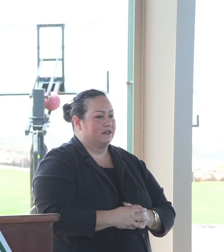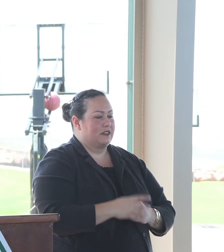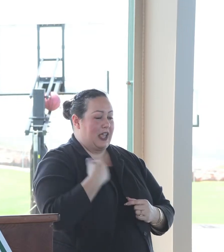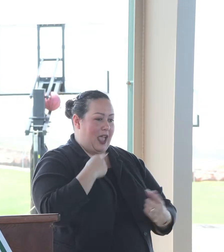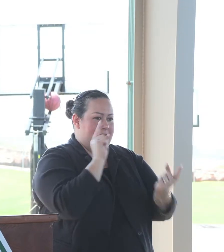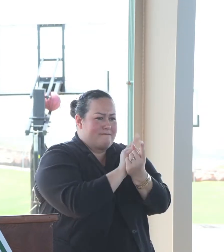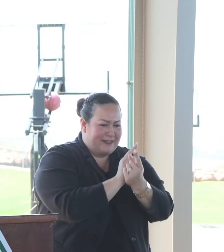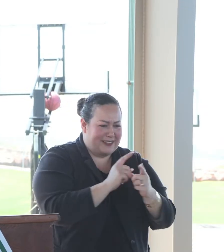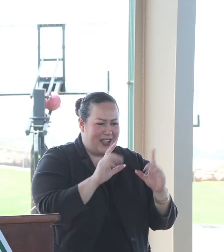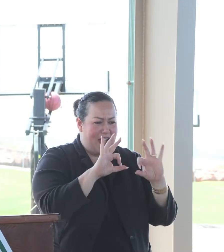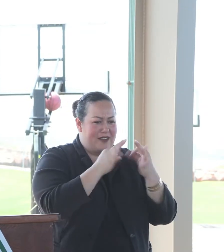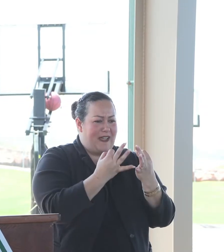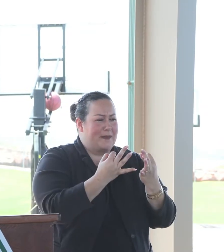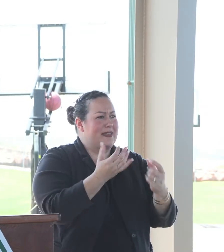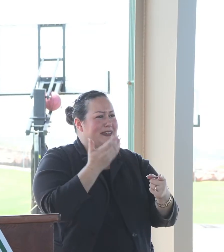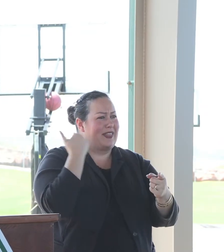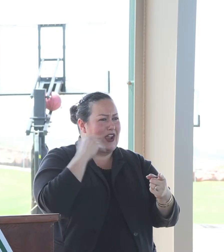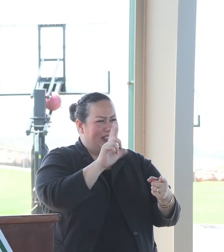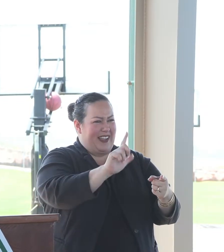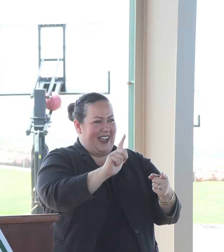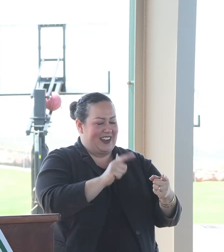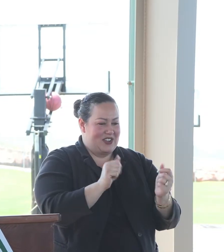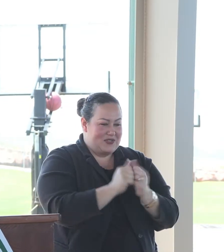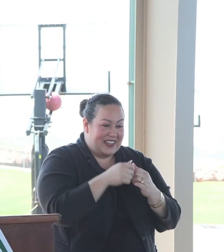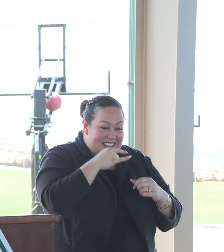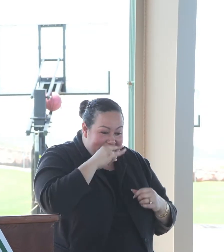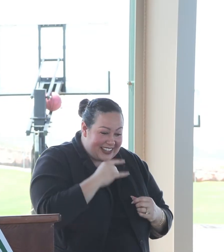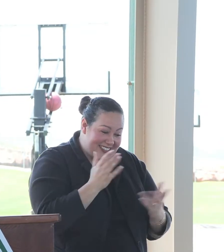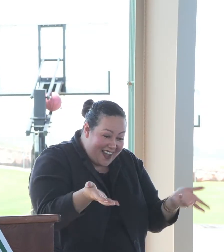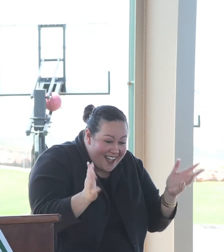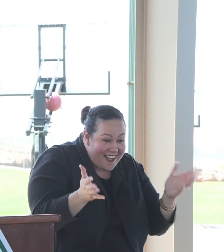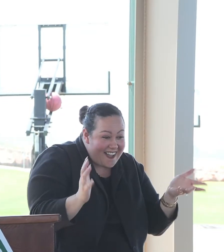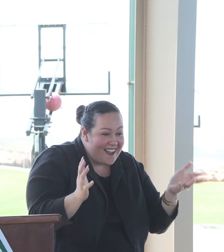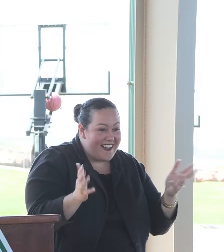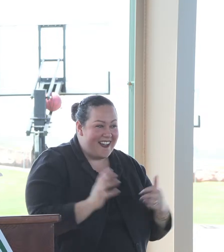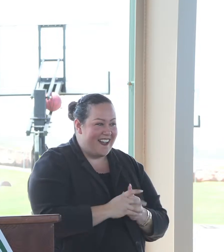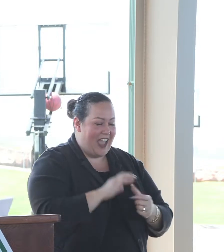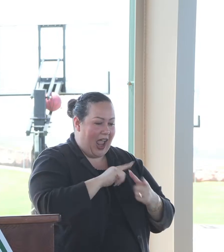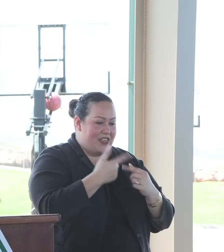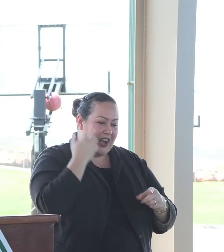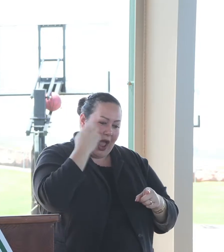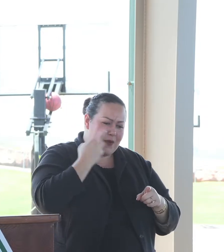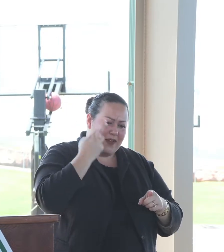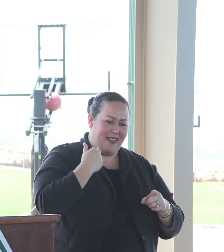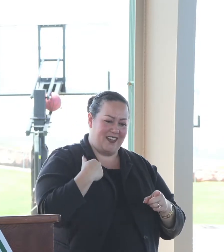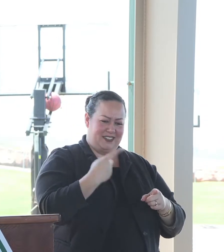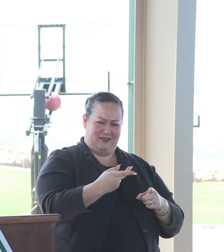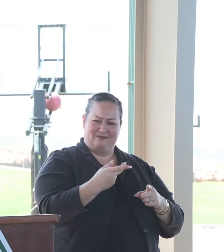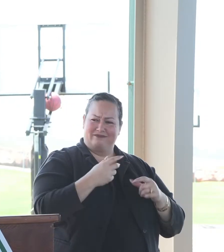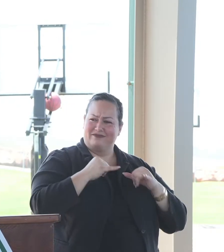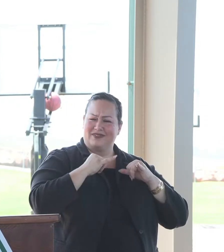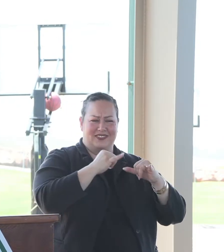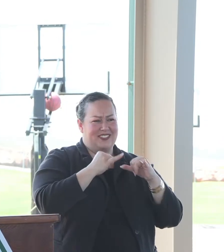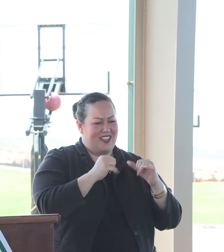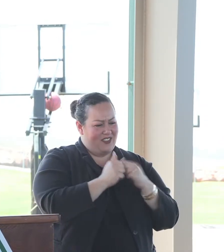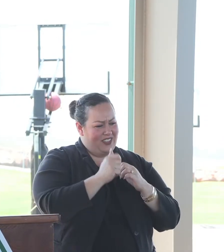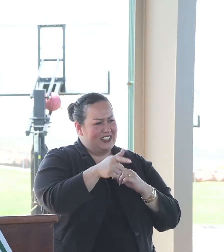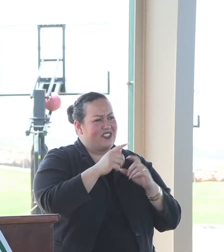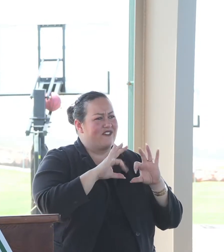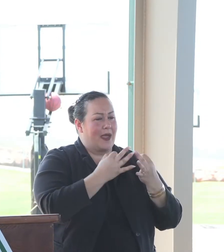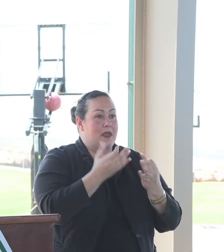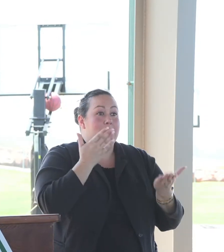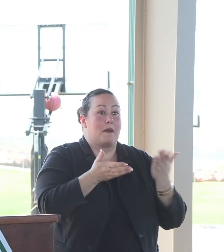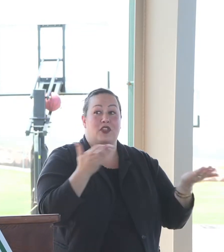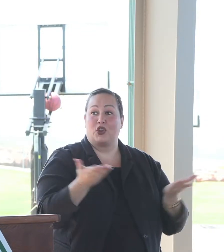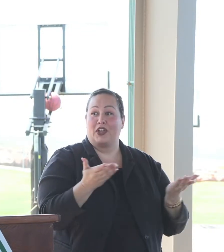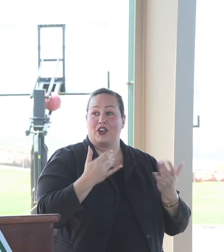for family with small kids. After a few minutes of chatting with them, I realized just how much I had in common with this family, and they may be here